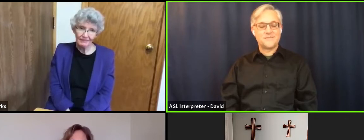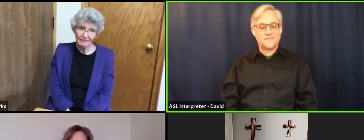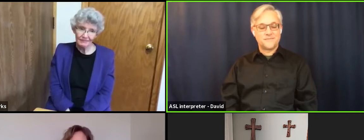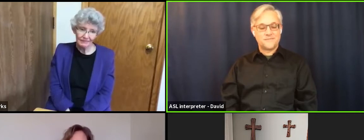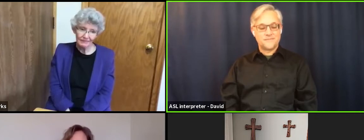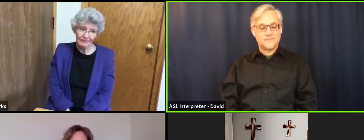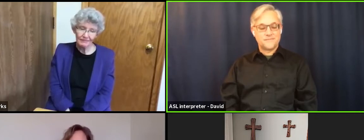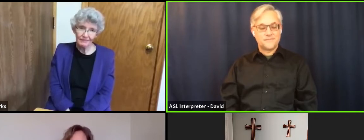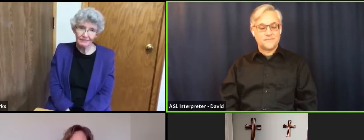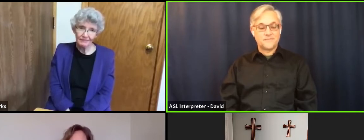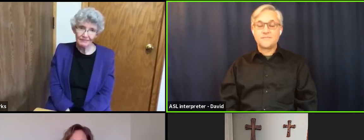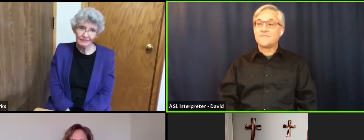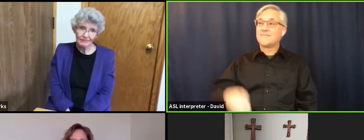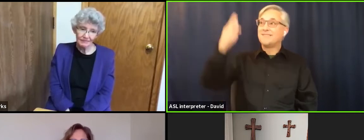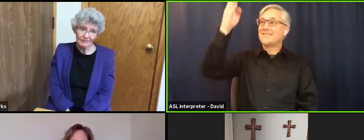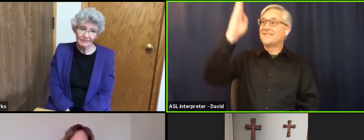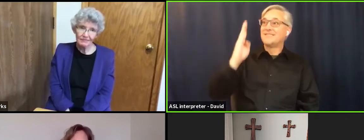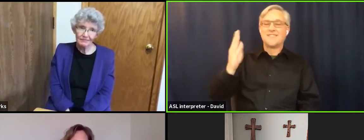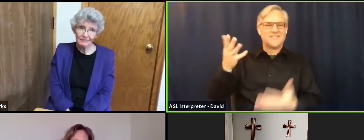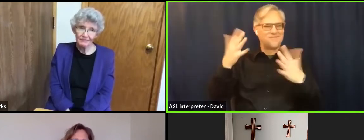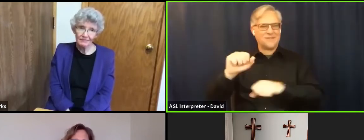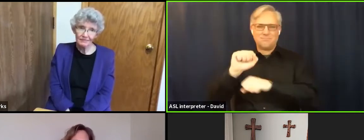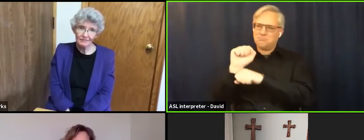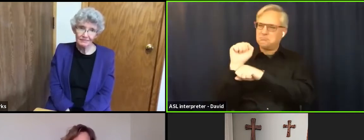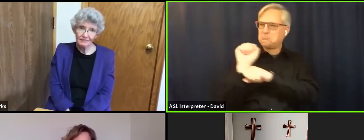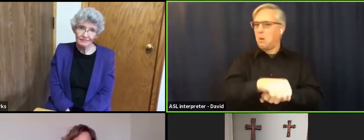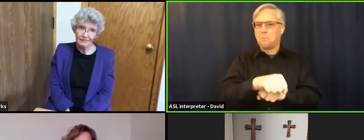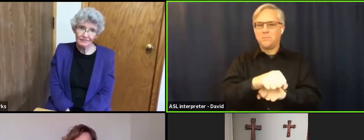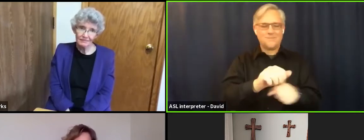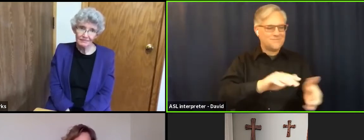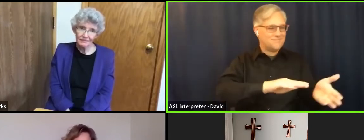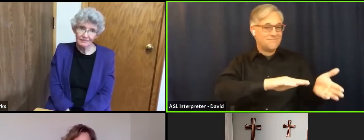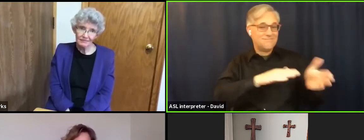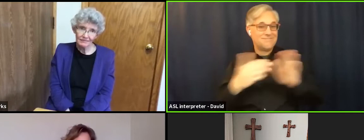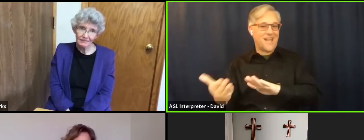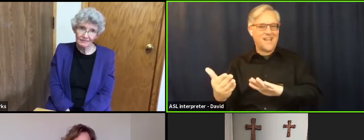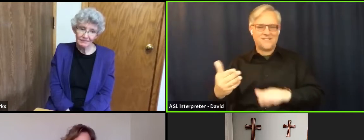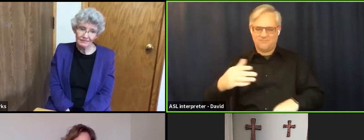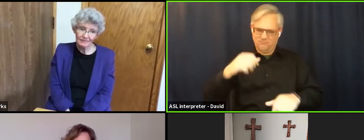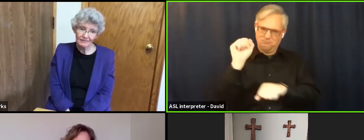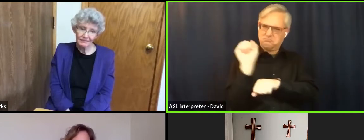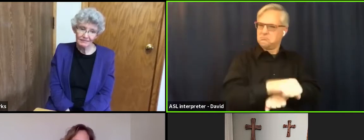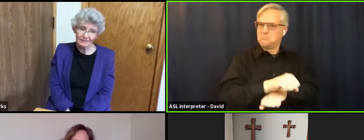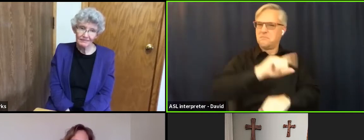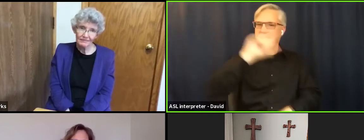God has broken the chains of death forever.